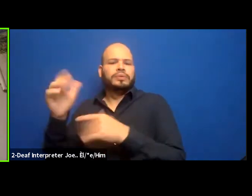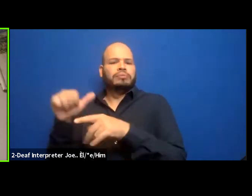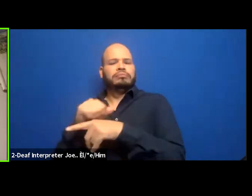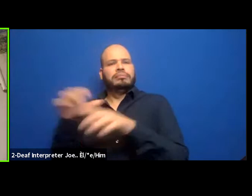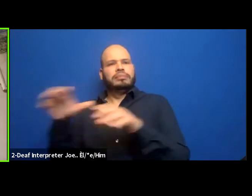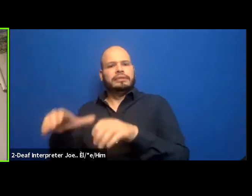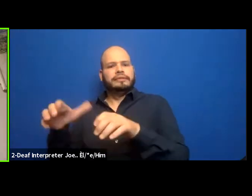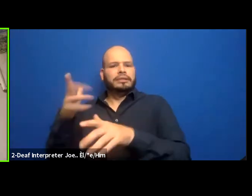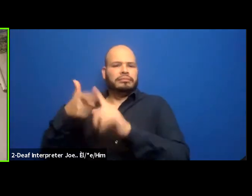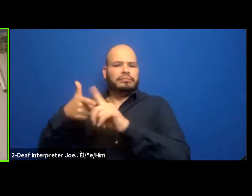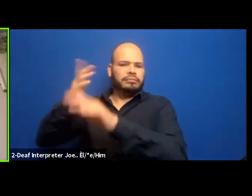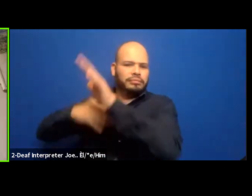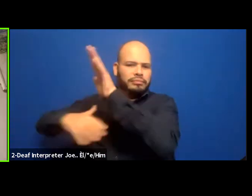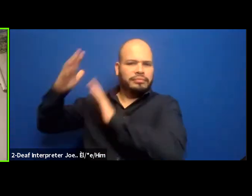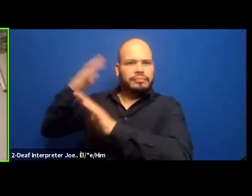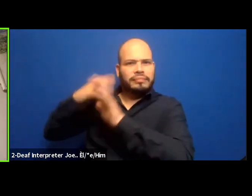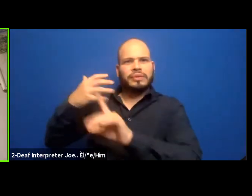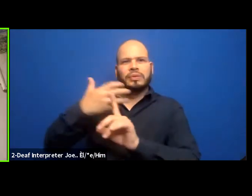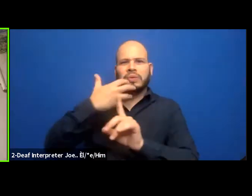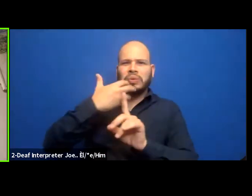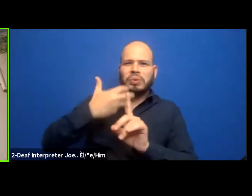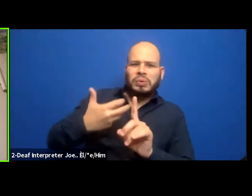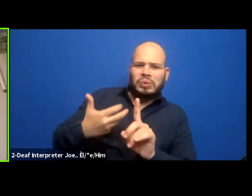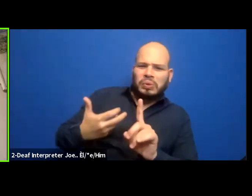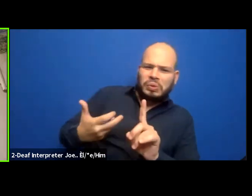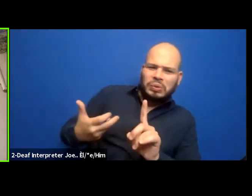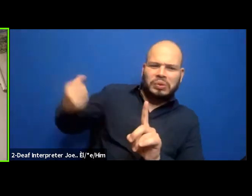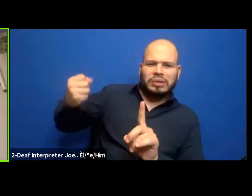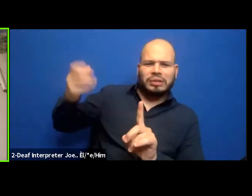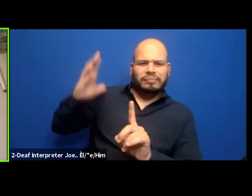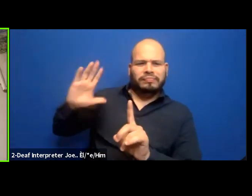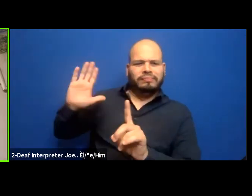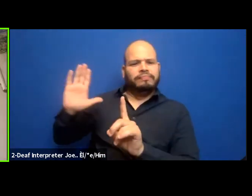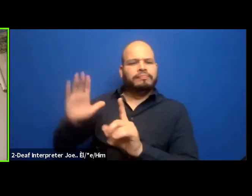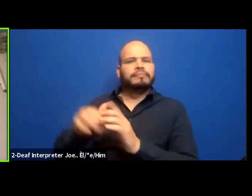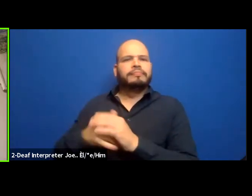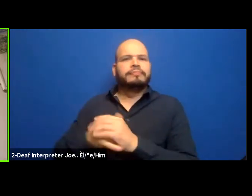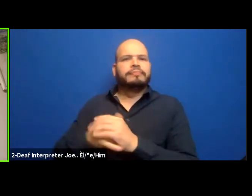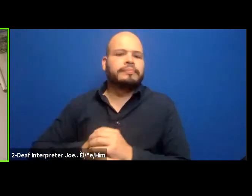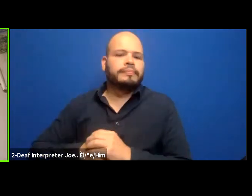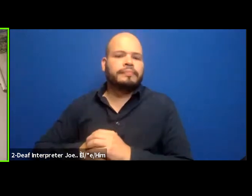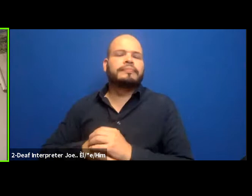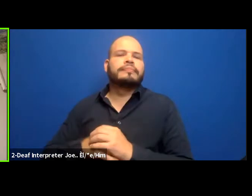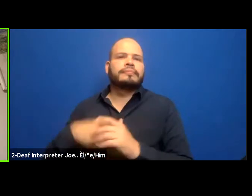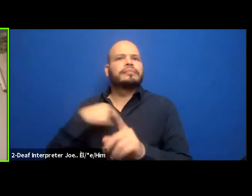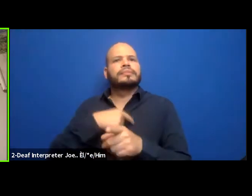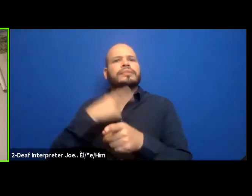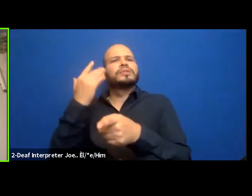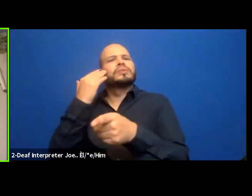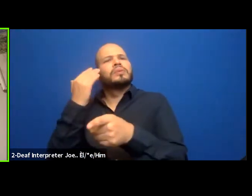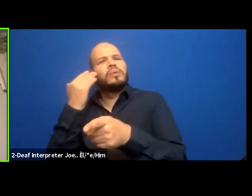doing all the work collectively, which is also doing a lot of healing with each other to build all of